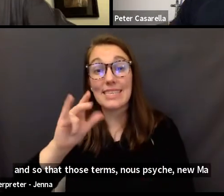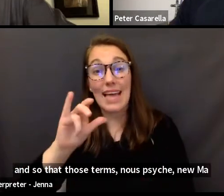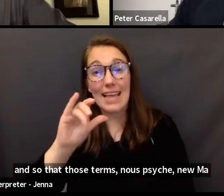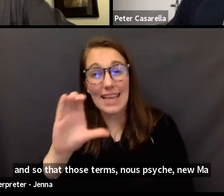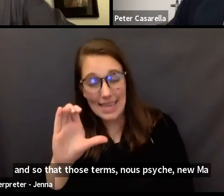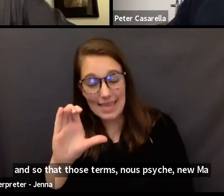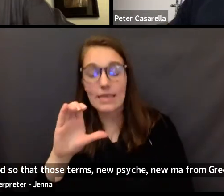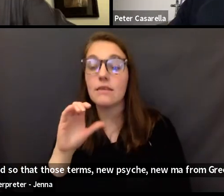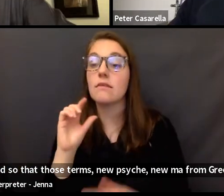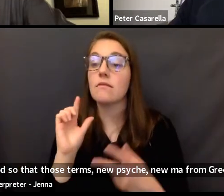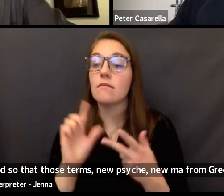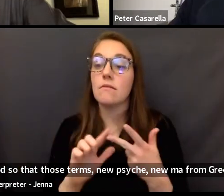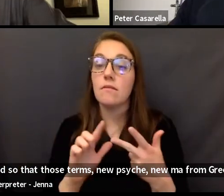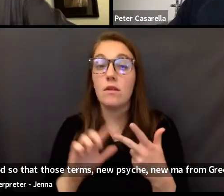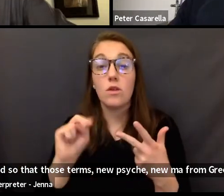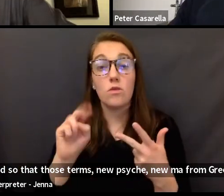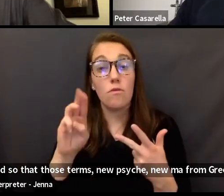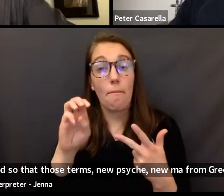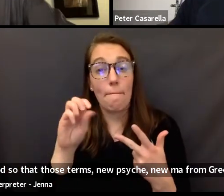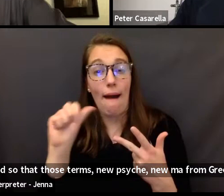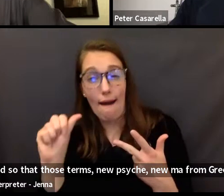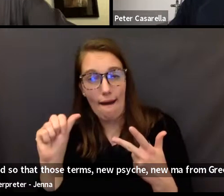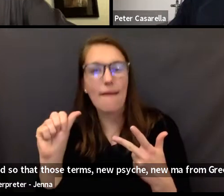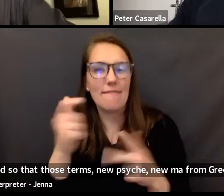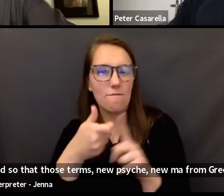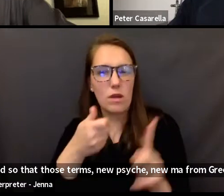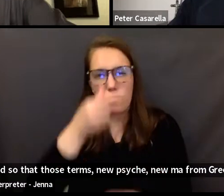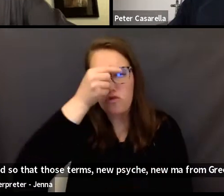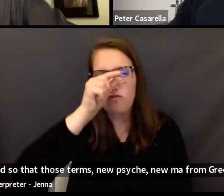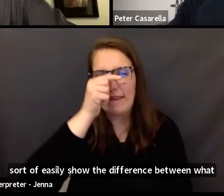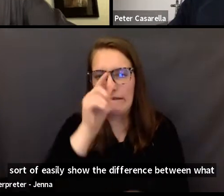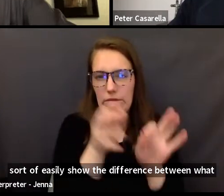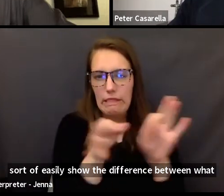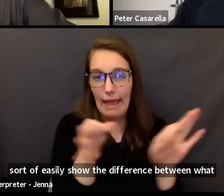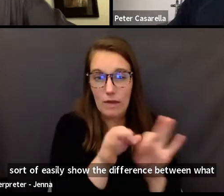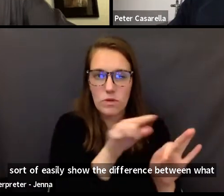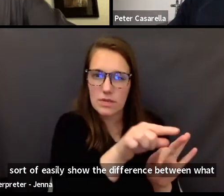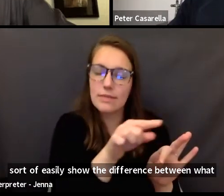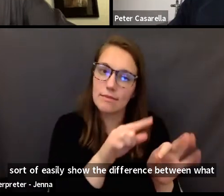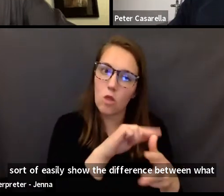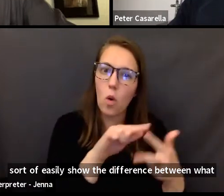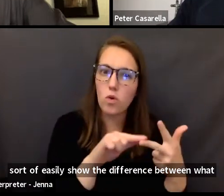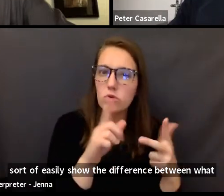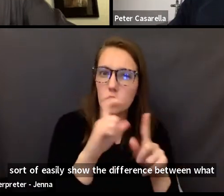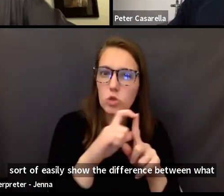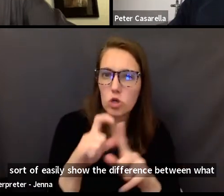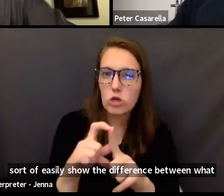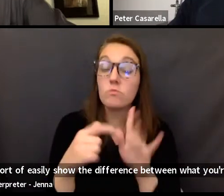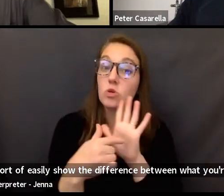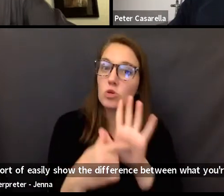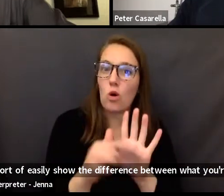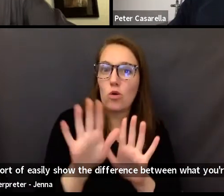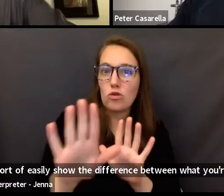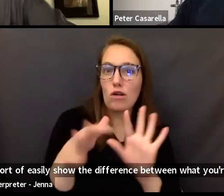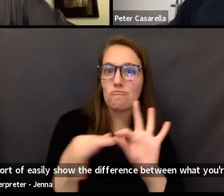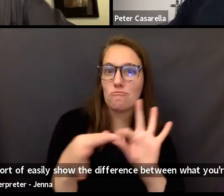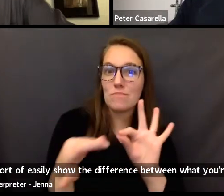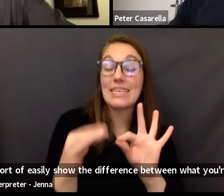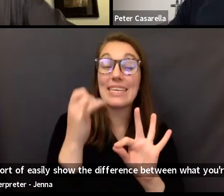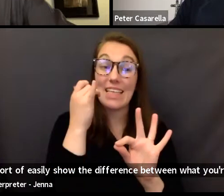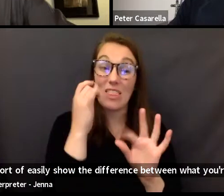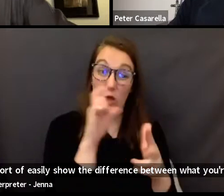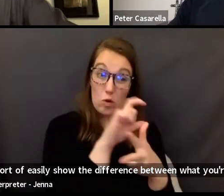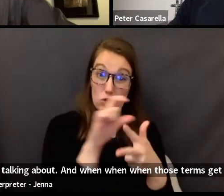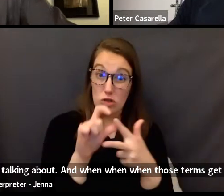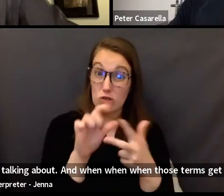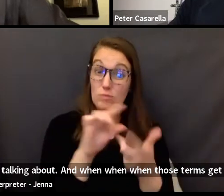easily show the difference between what you're talking about. And when those terms get translated